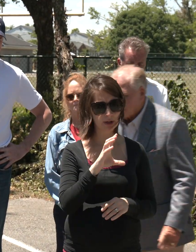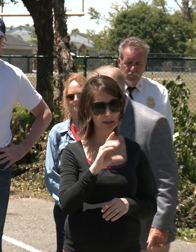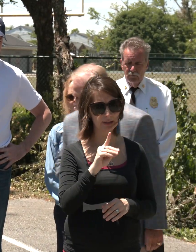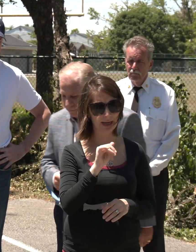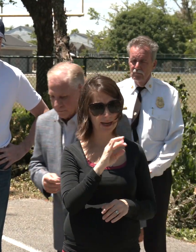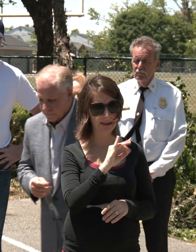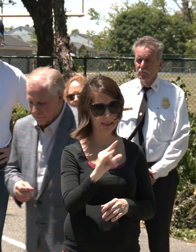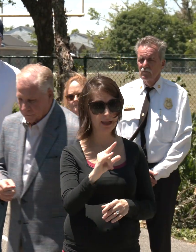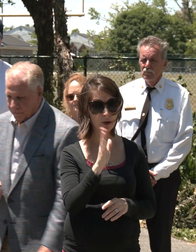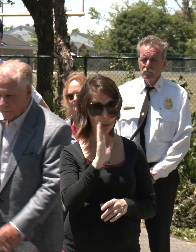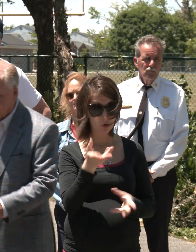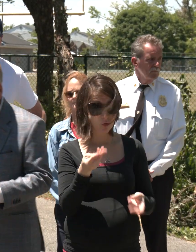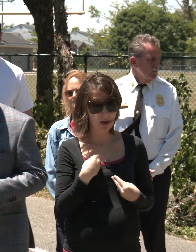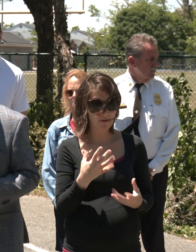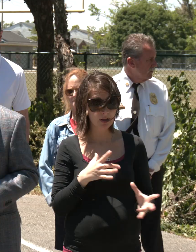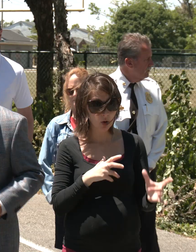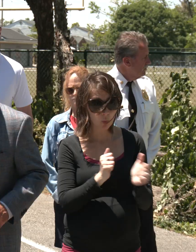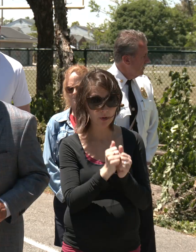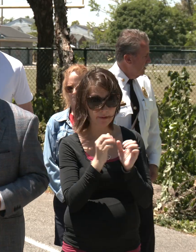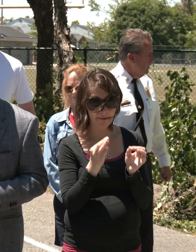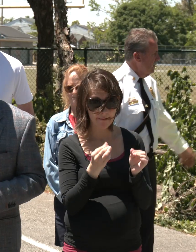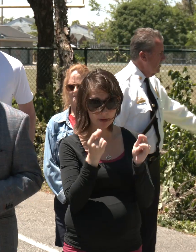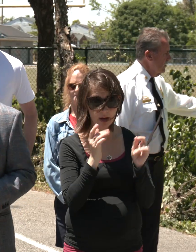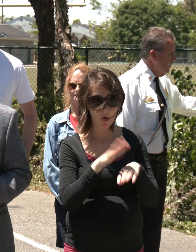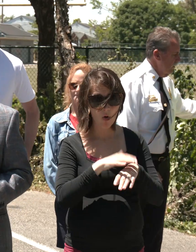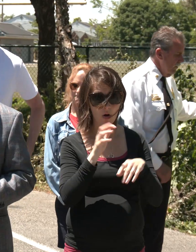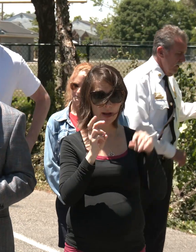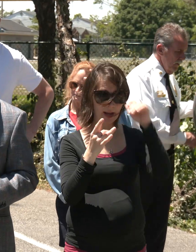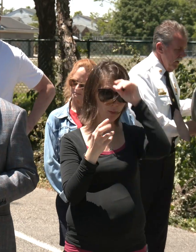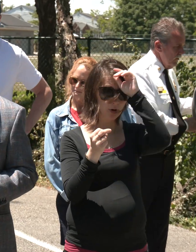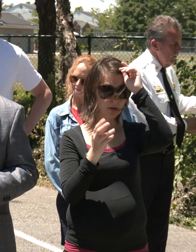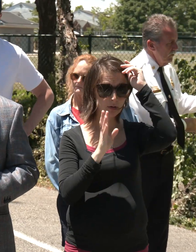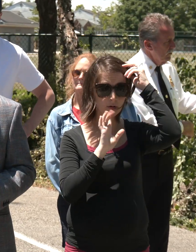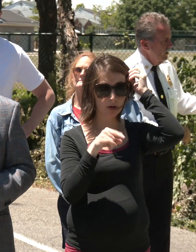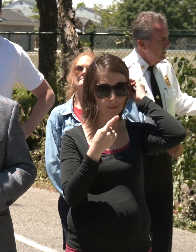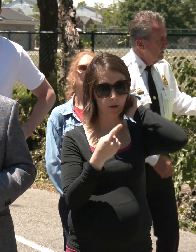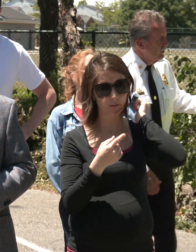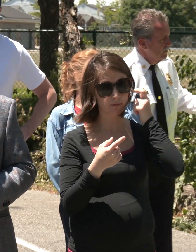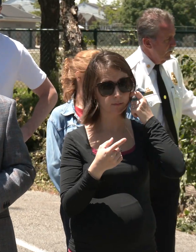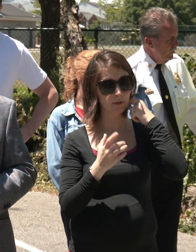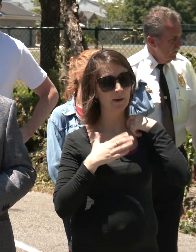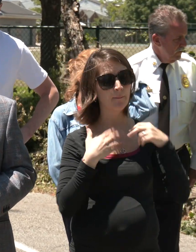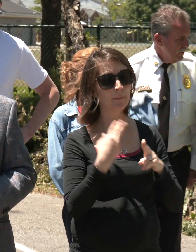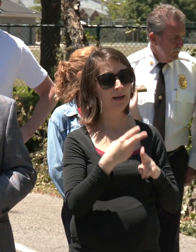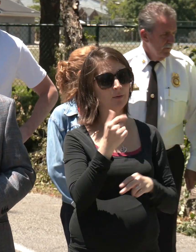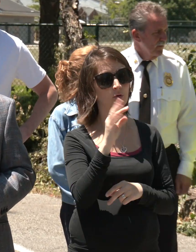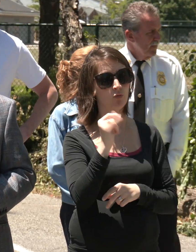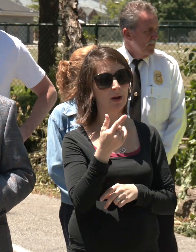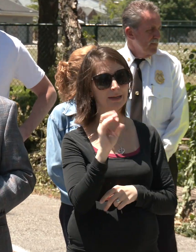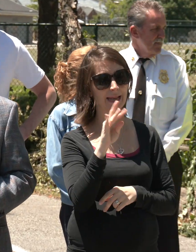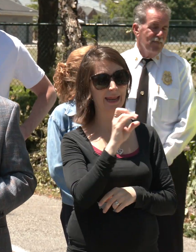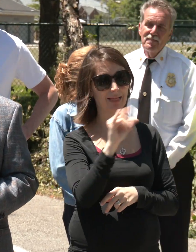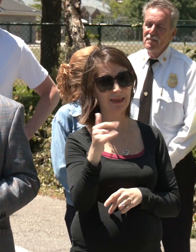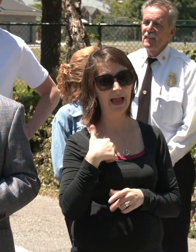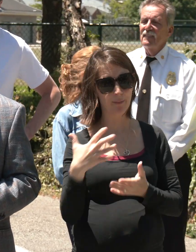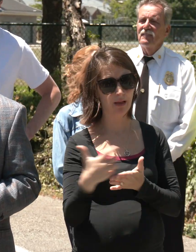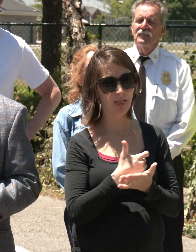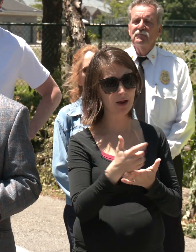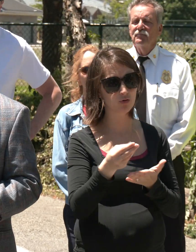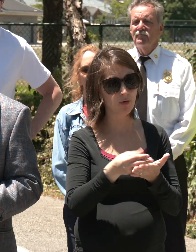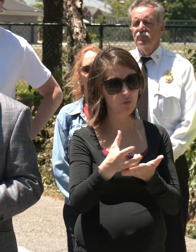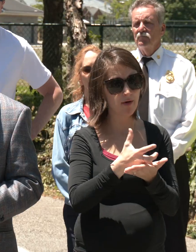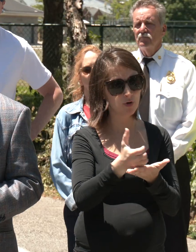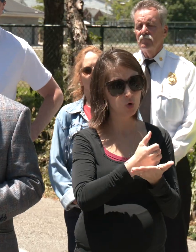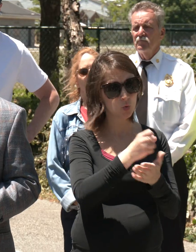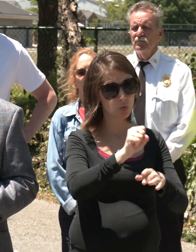Daly, would you give us a quick update on what homeowners can expect on tax sales? Thank you, Mayor. My name is Greg Daly. I'm the Collector of Revenue for the